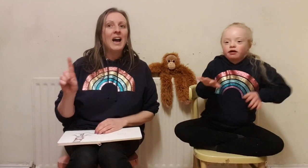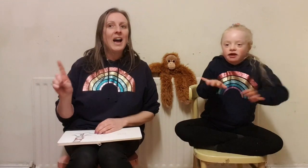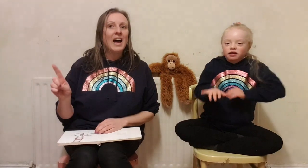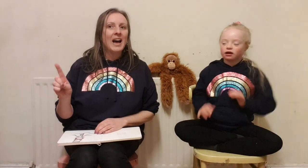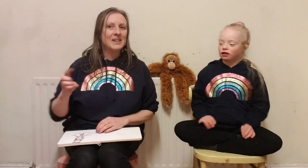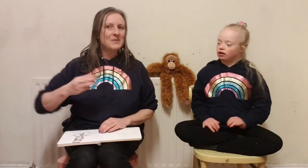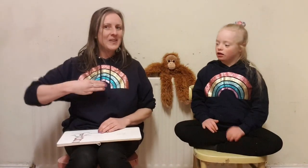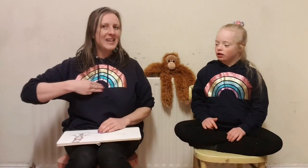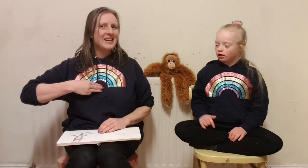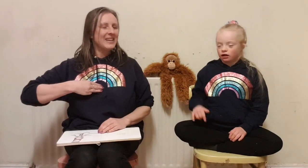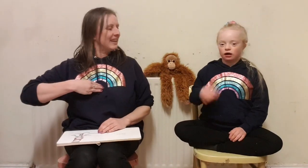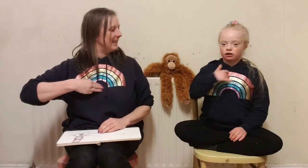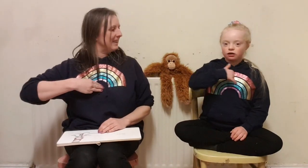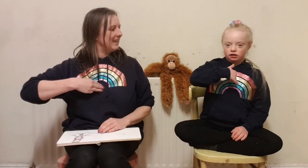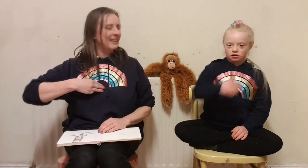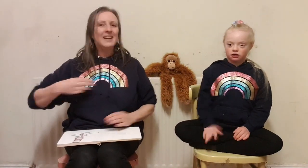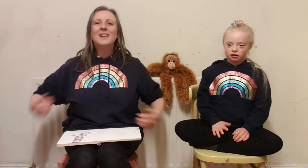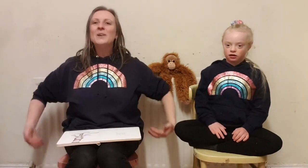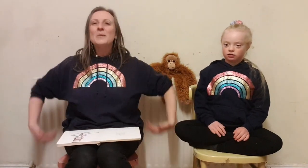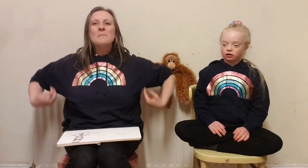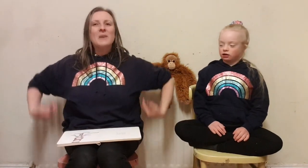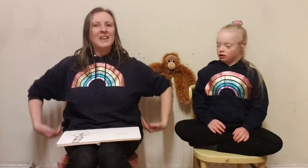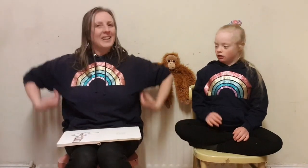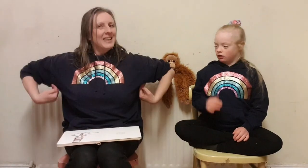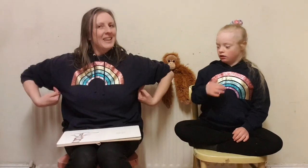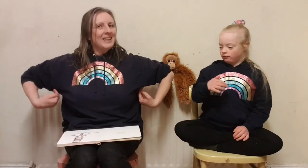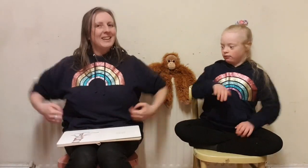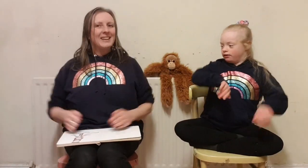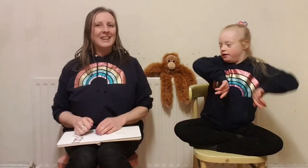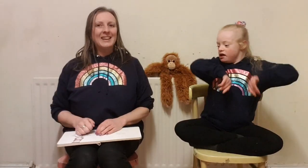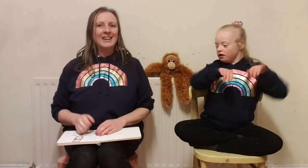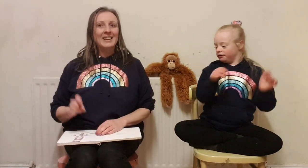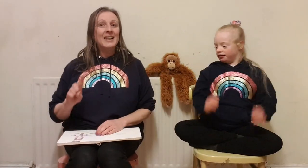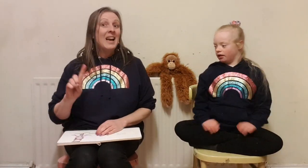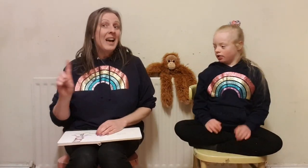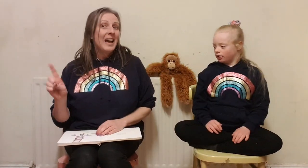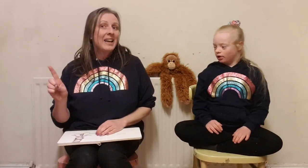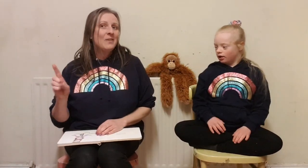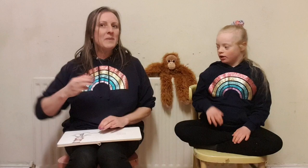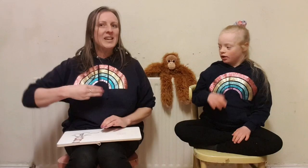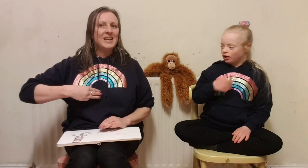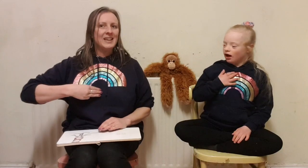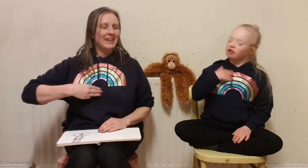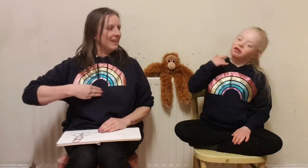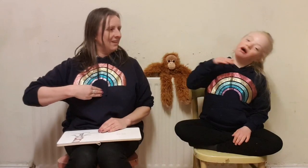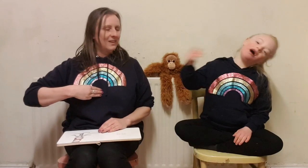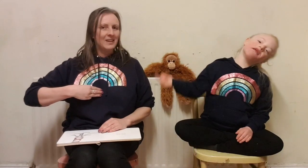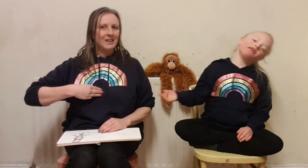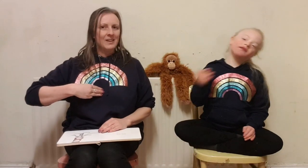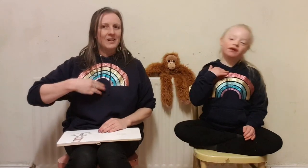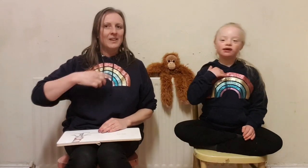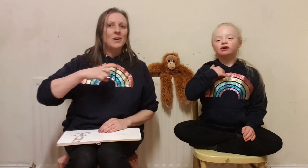monkey. And me. And me. Monkey. Monkey. And me. And me.